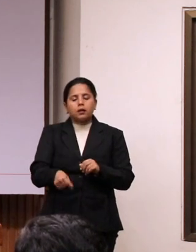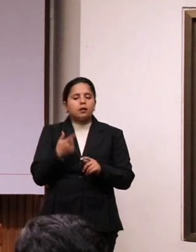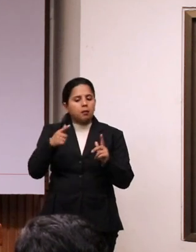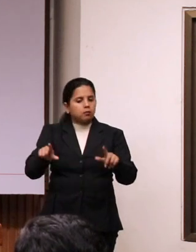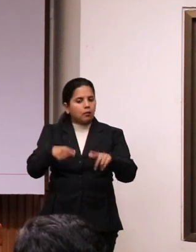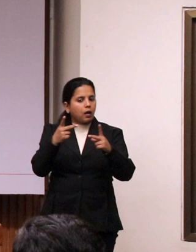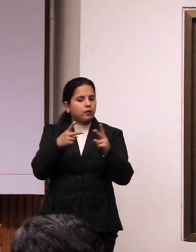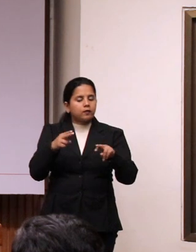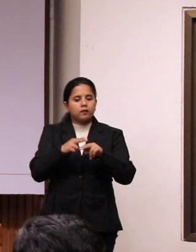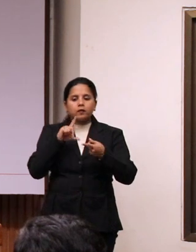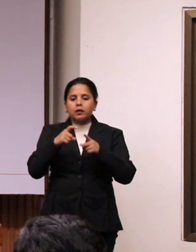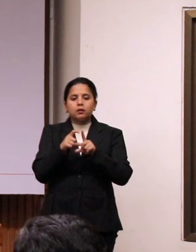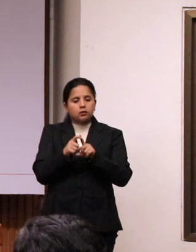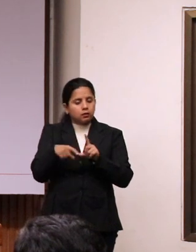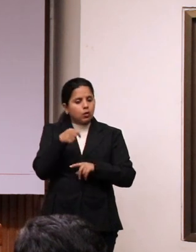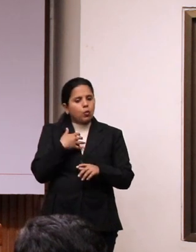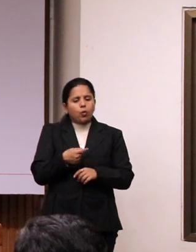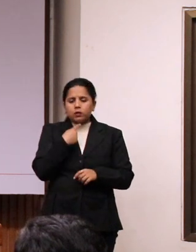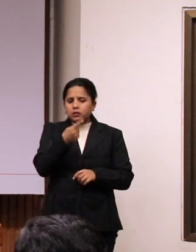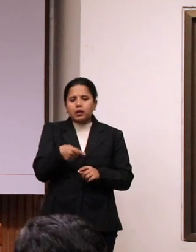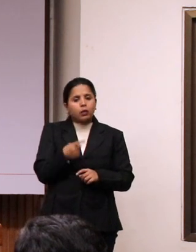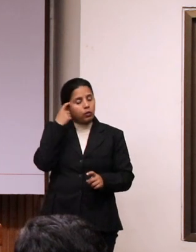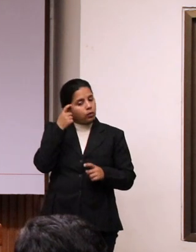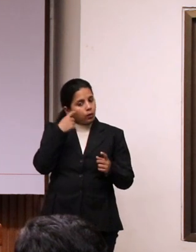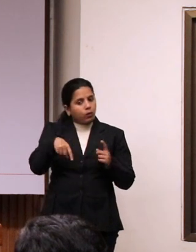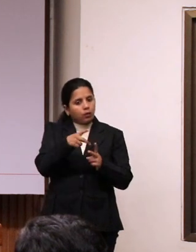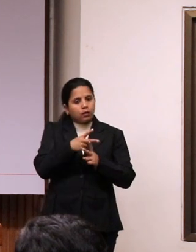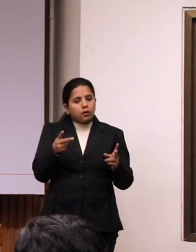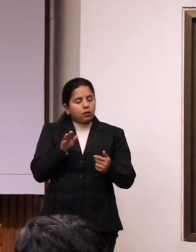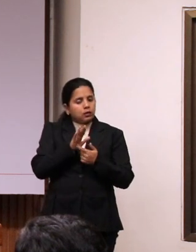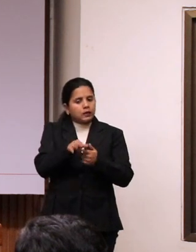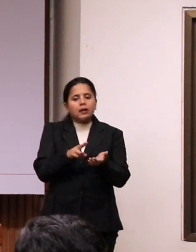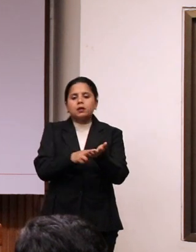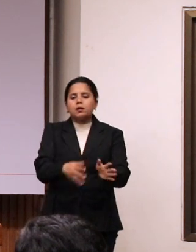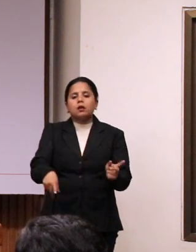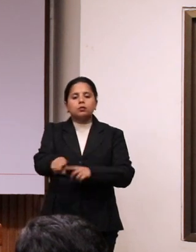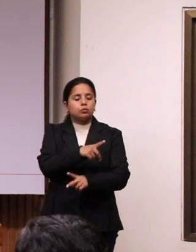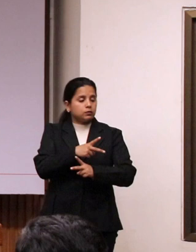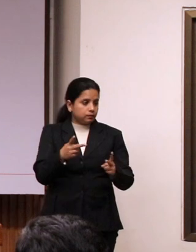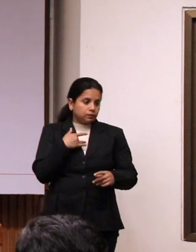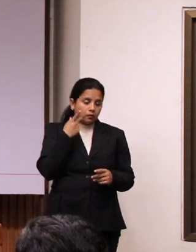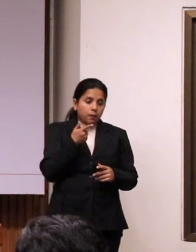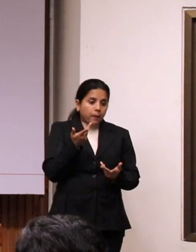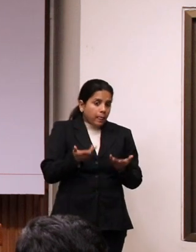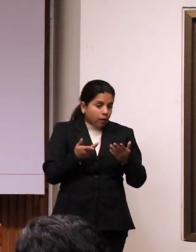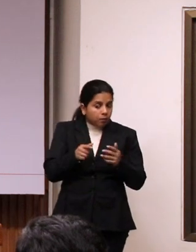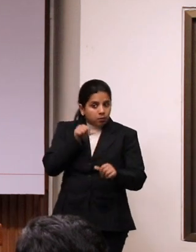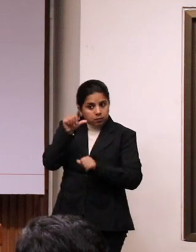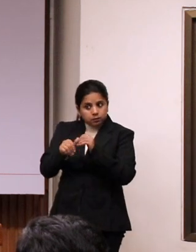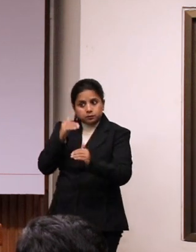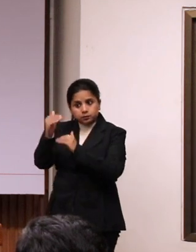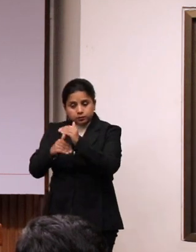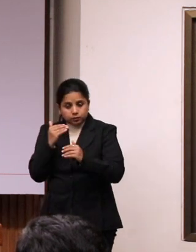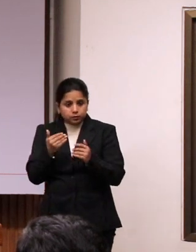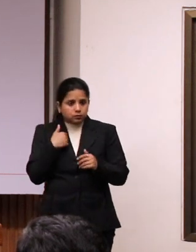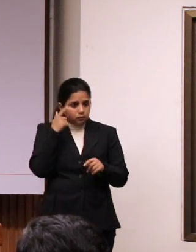trees. And I wanted to take your thoughts on this specific idea of assisted natural regeneration. Is it progress in the front